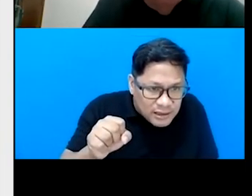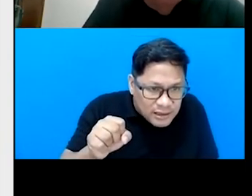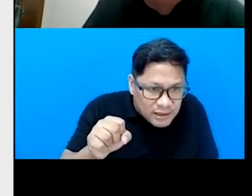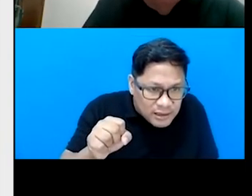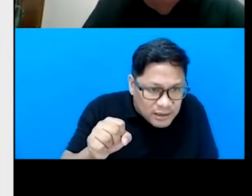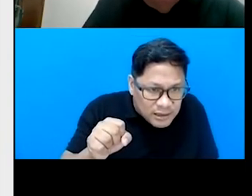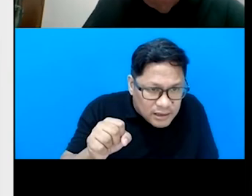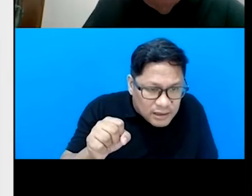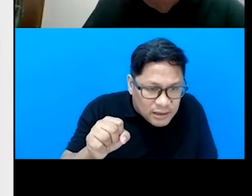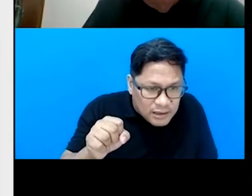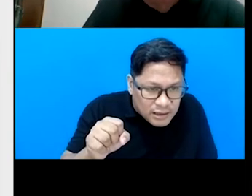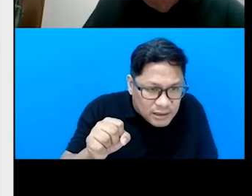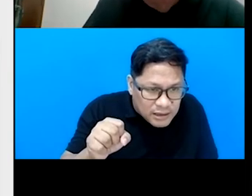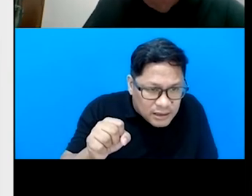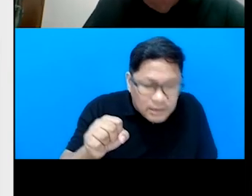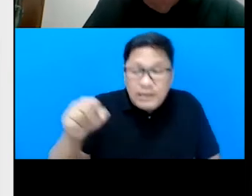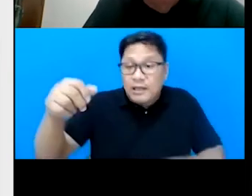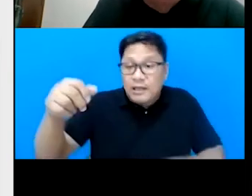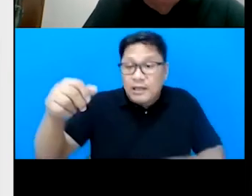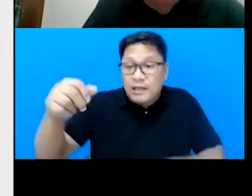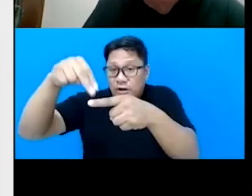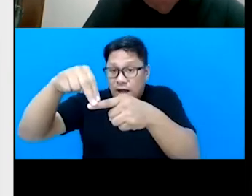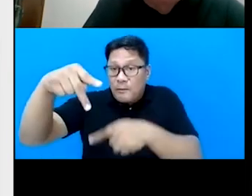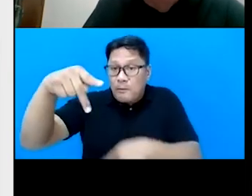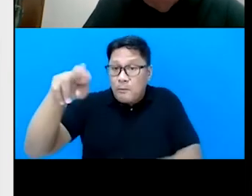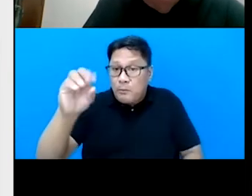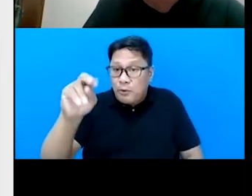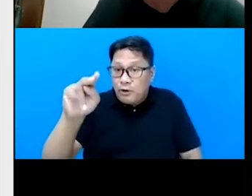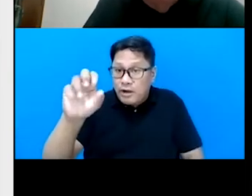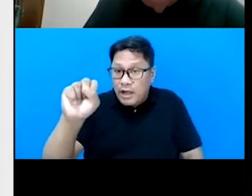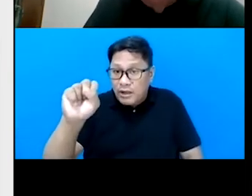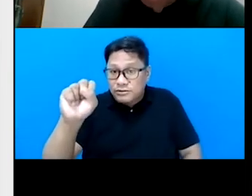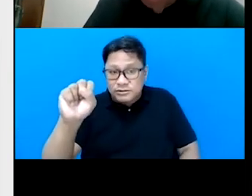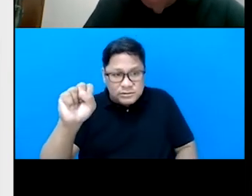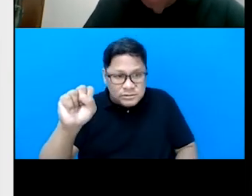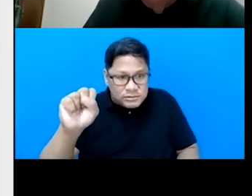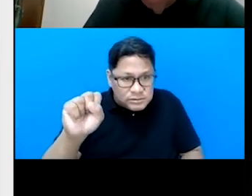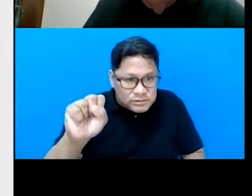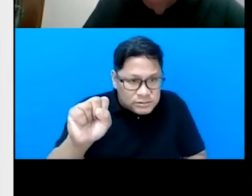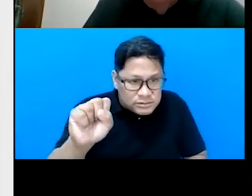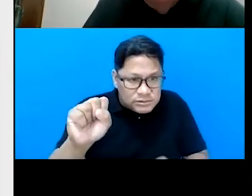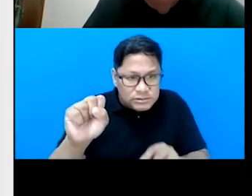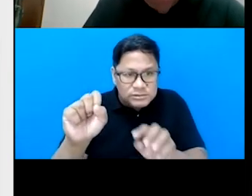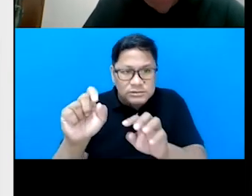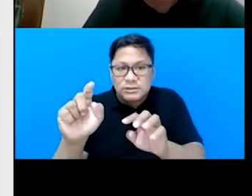on pronouns. Leave the S on signs.